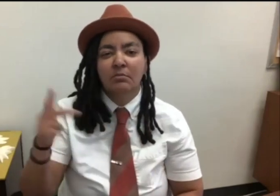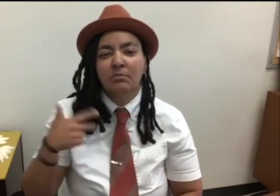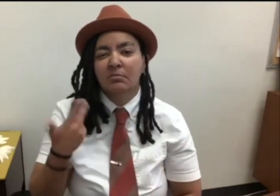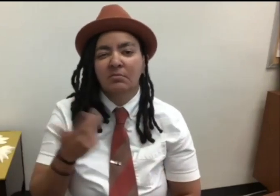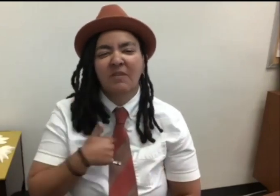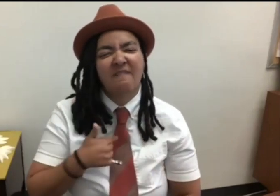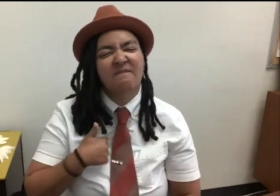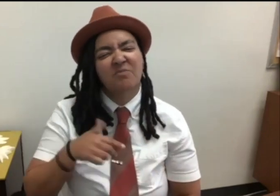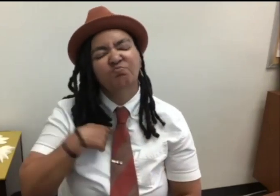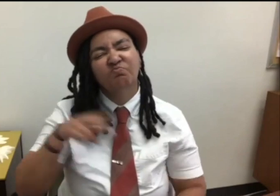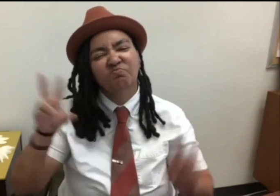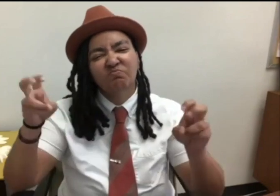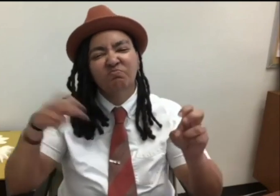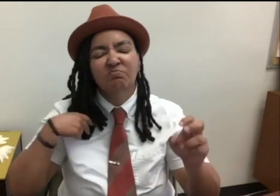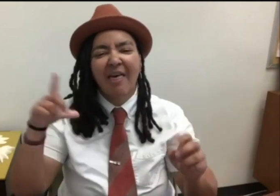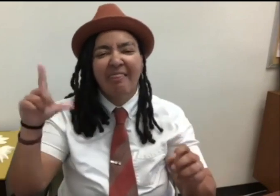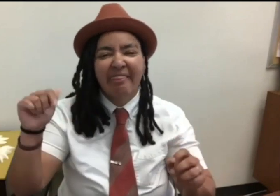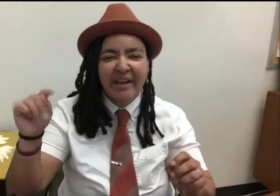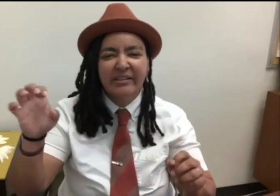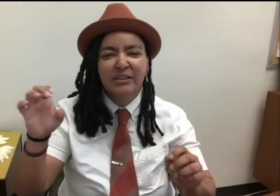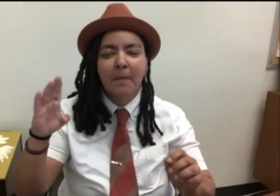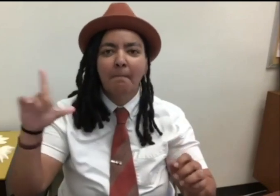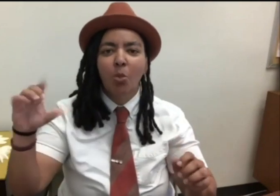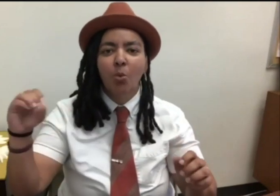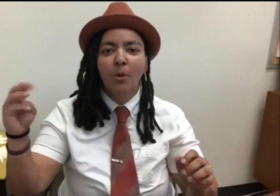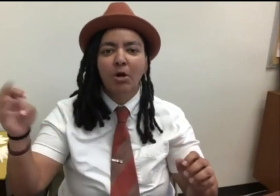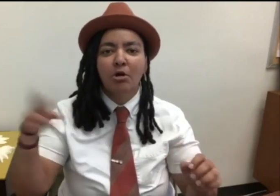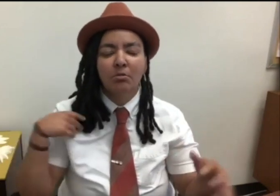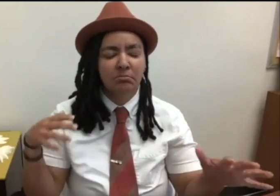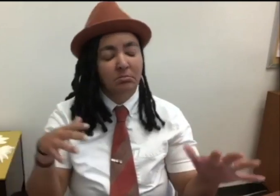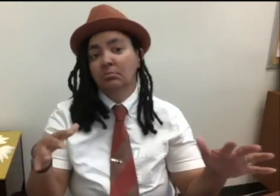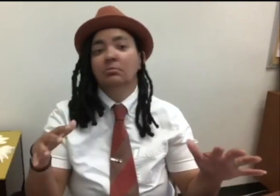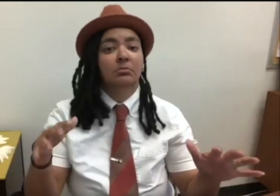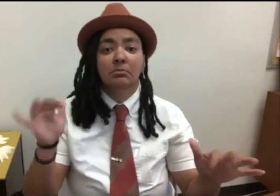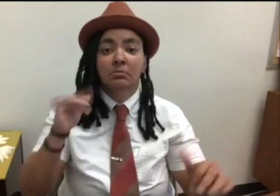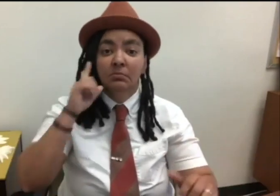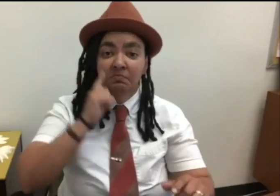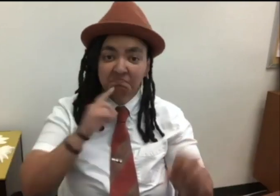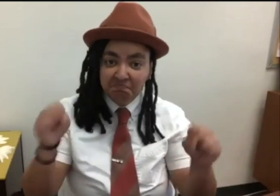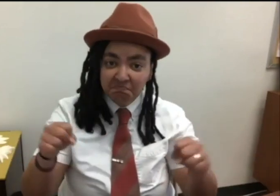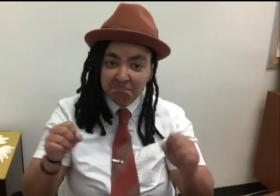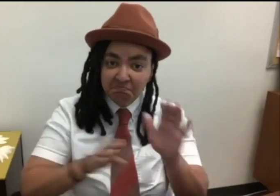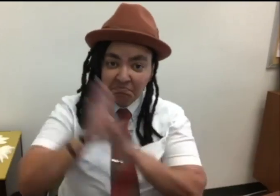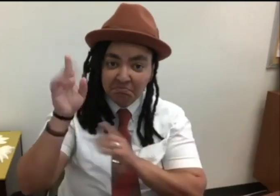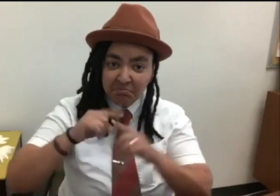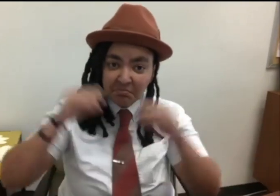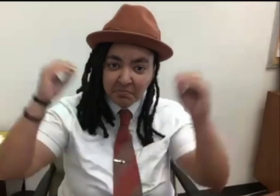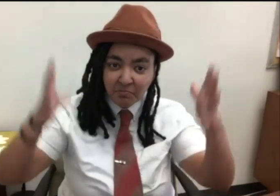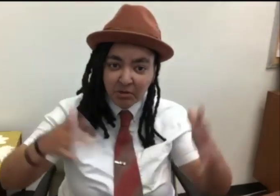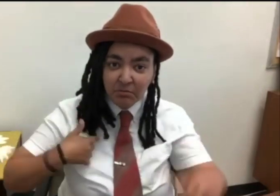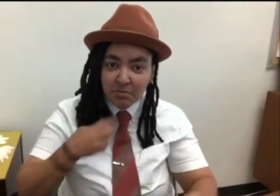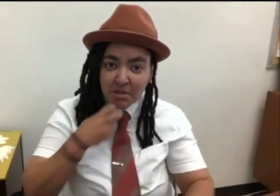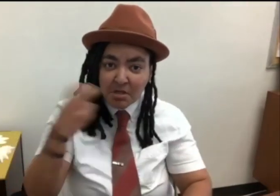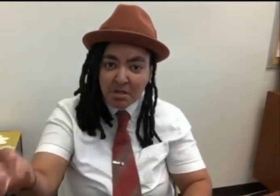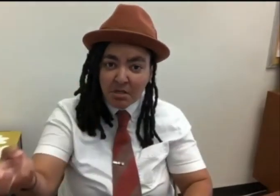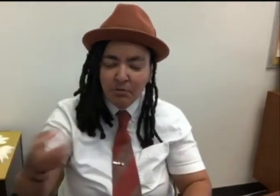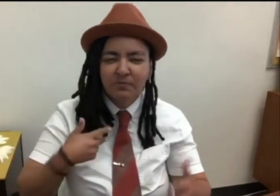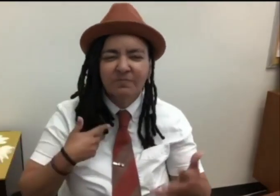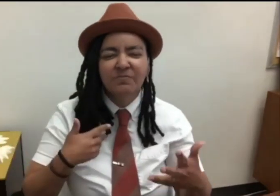I found out that deaf people could get a PhD when I was about 23. And in that way, I became a late